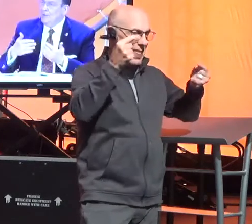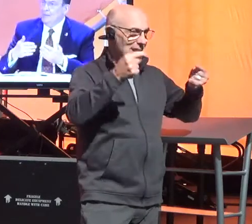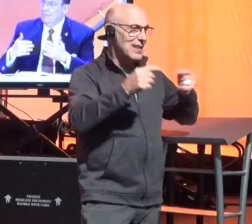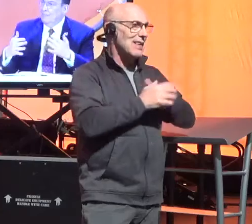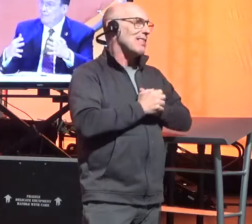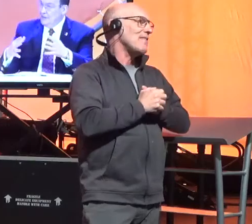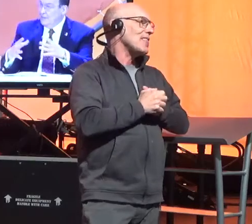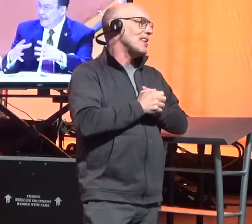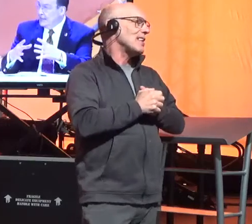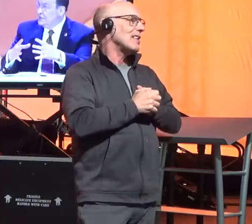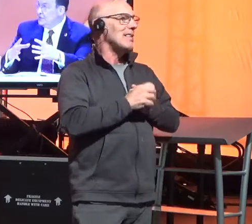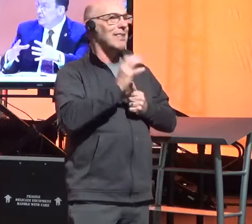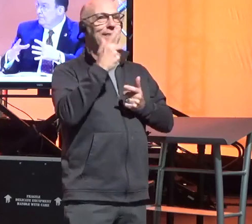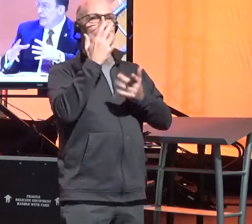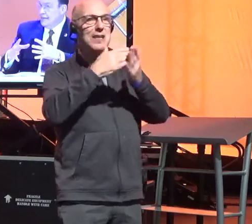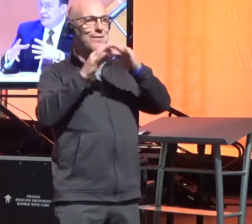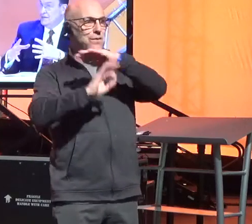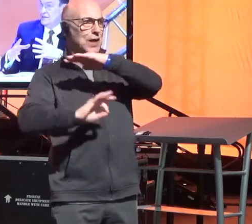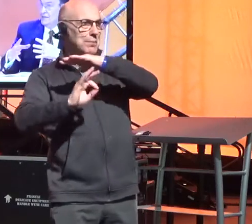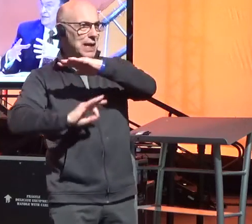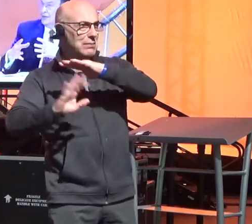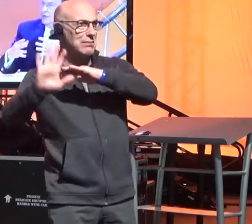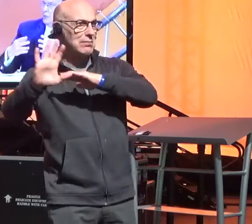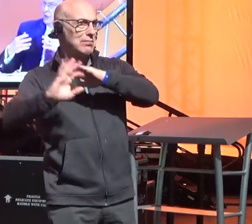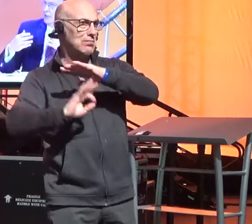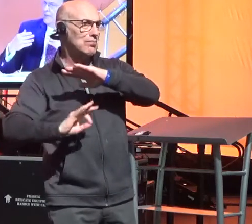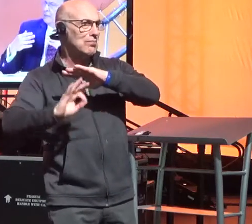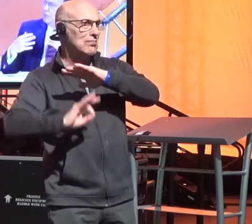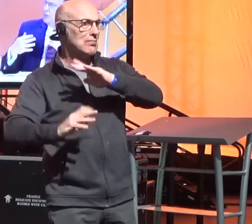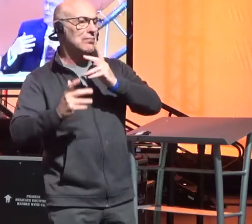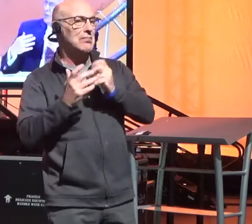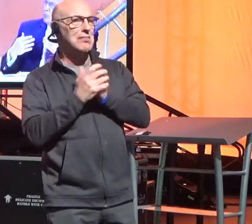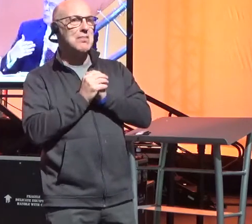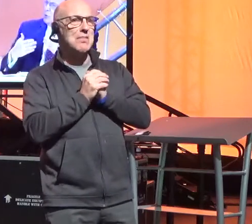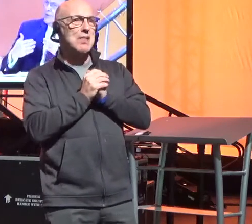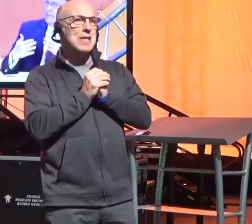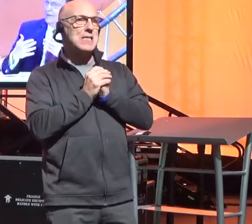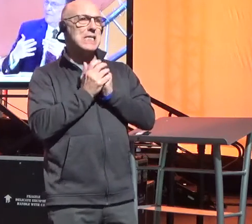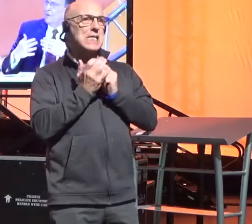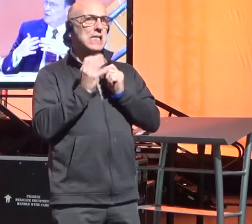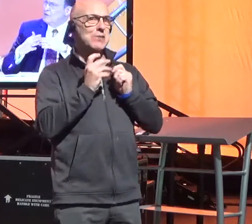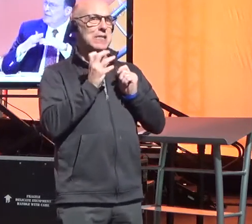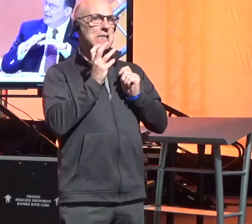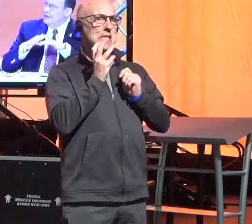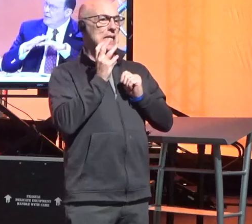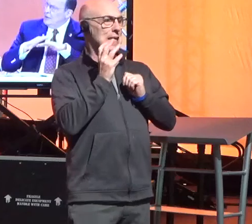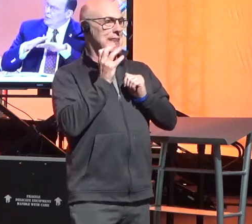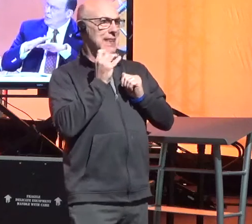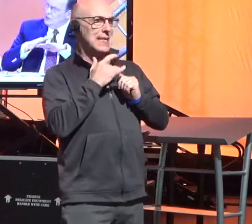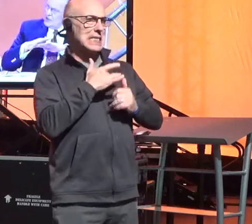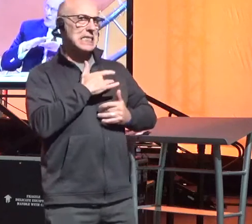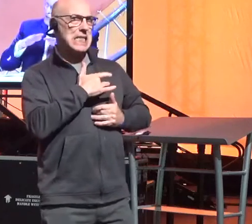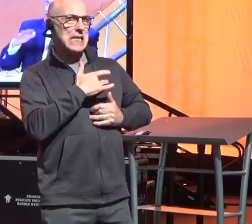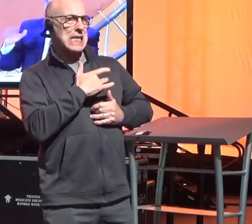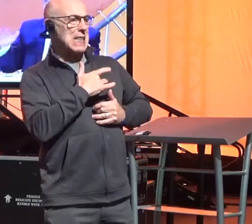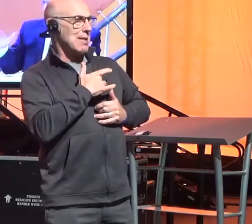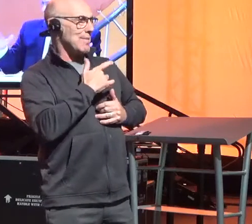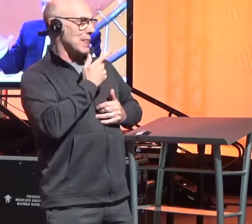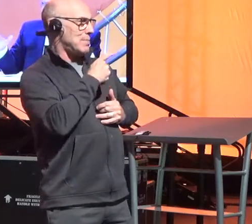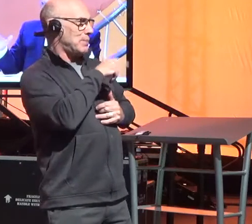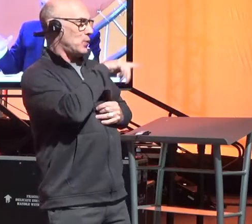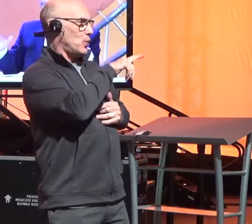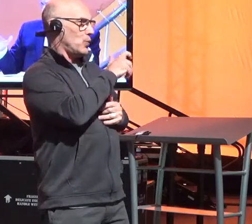people from fundamentalist bodies who were a little bit worried about folks that would associate